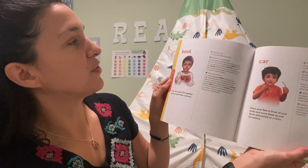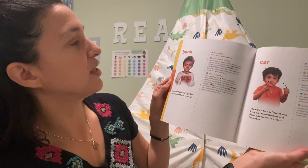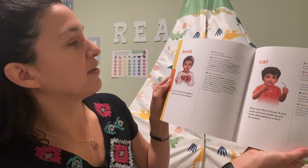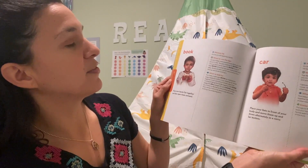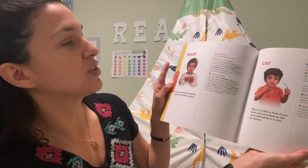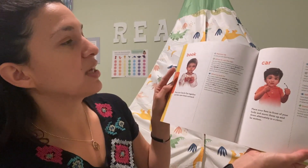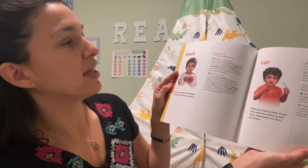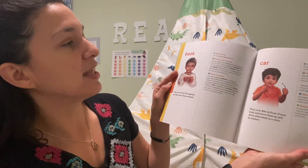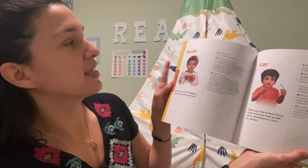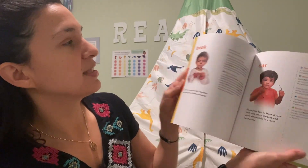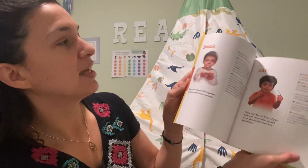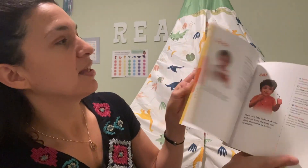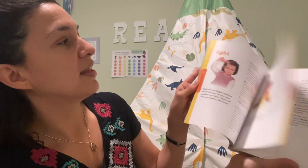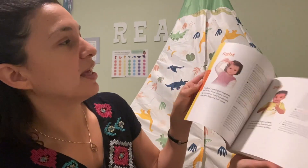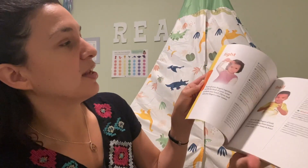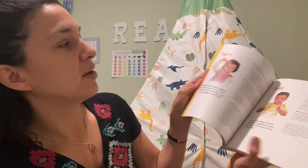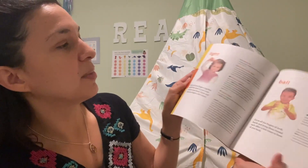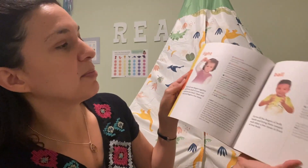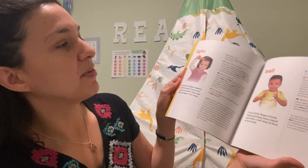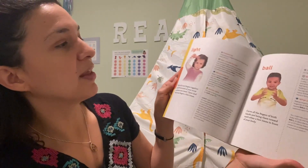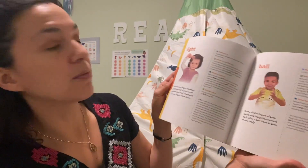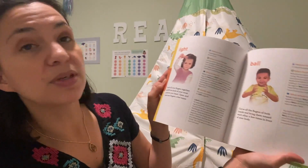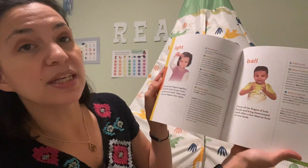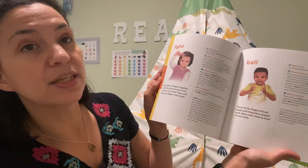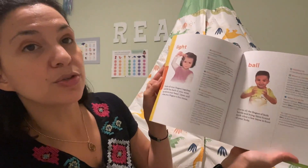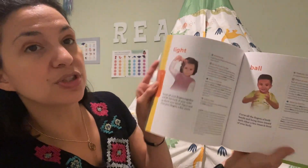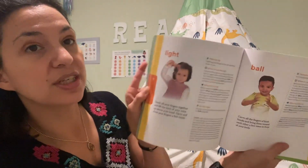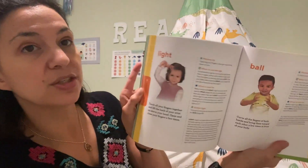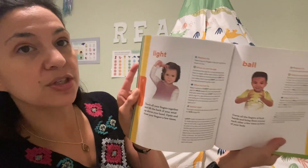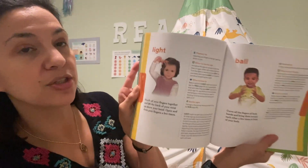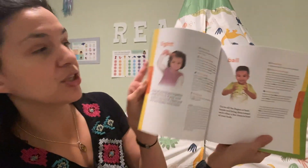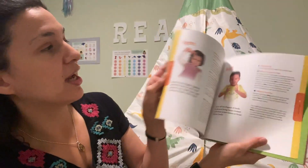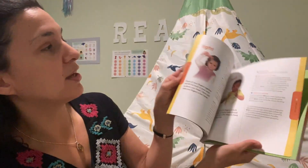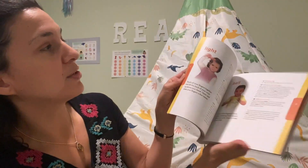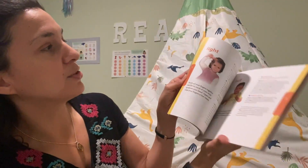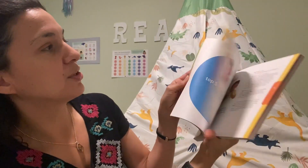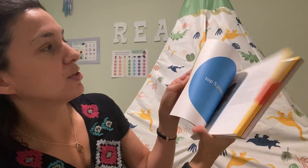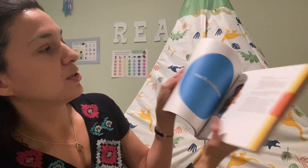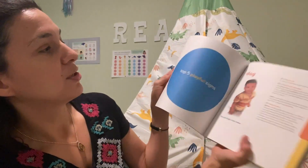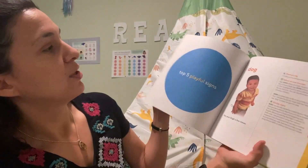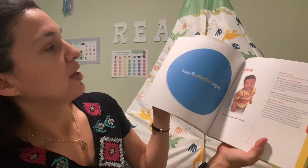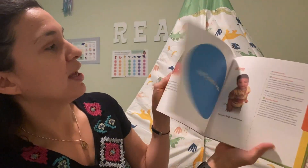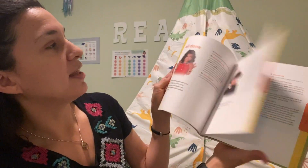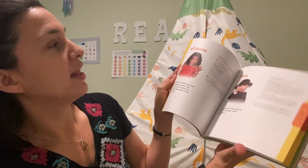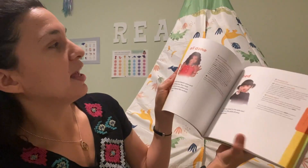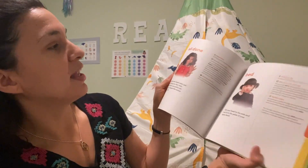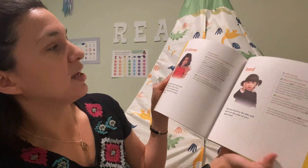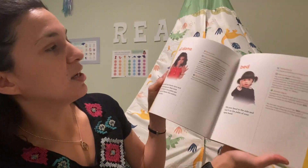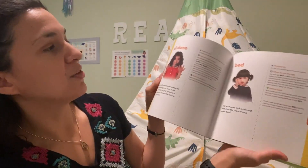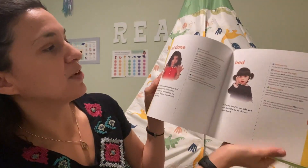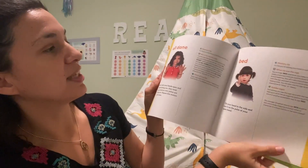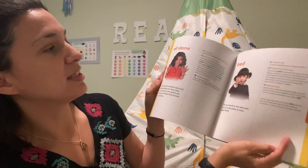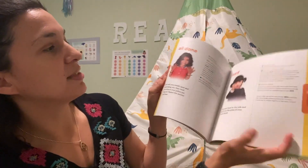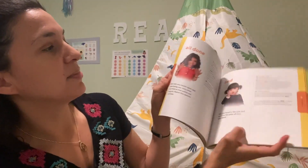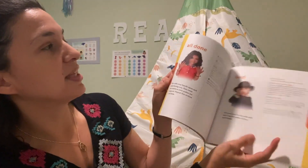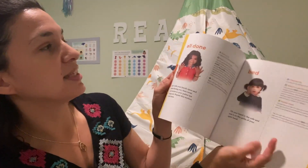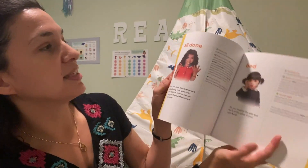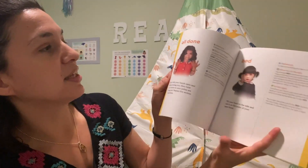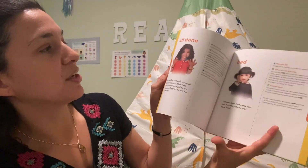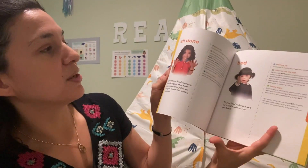at first got things that might be like really interesting to your child, And then you've got some things that are